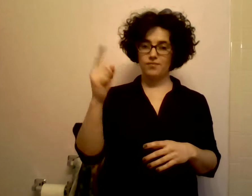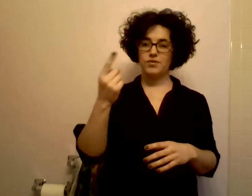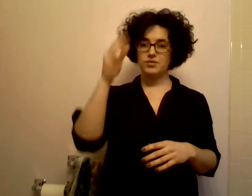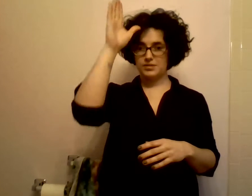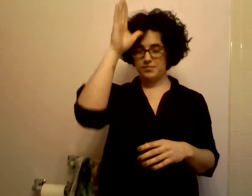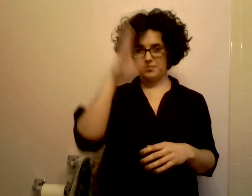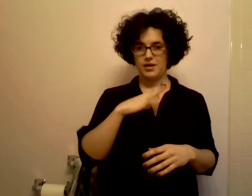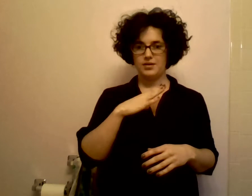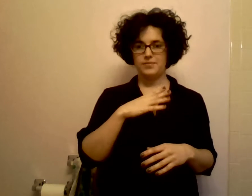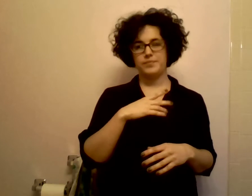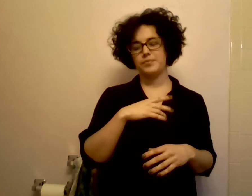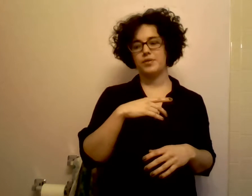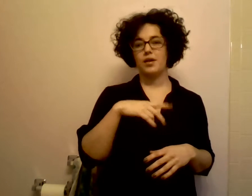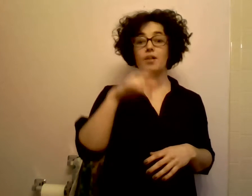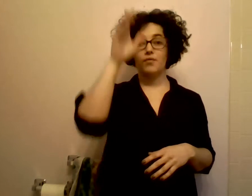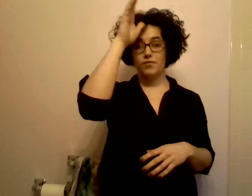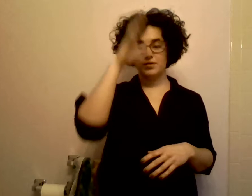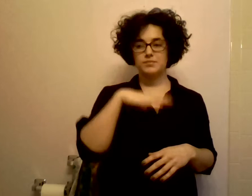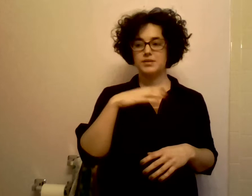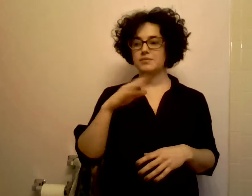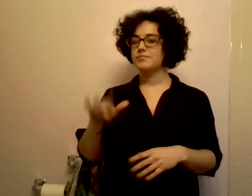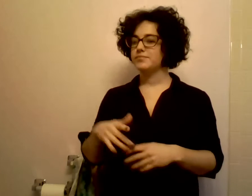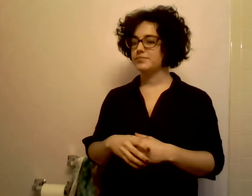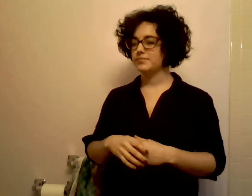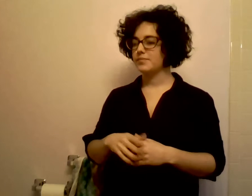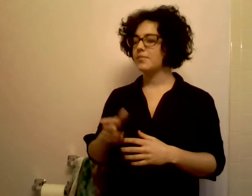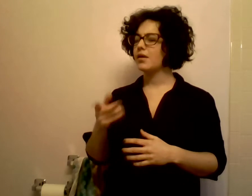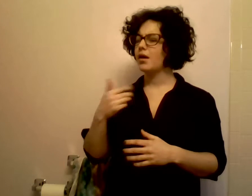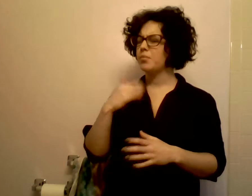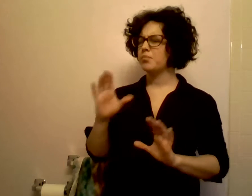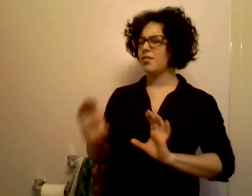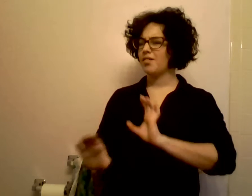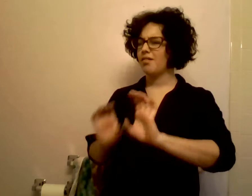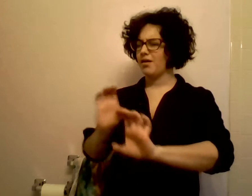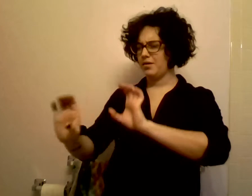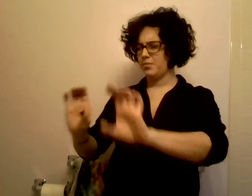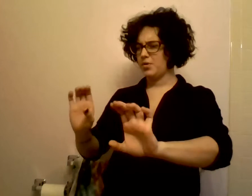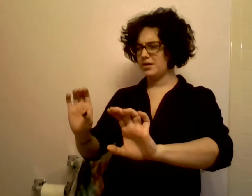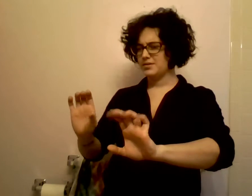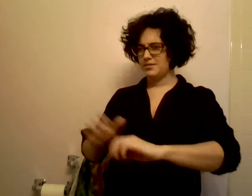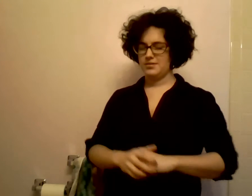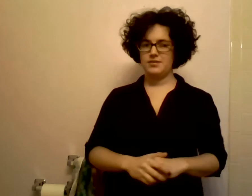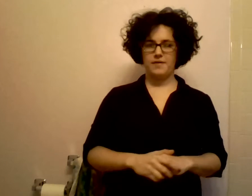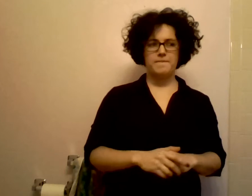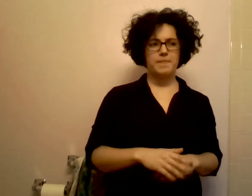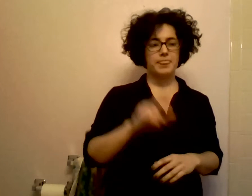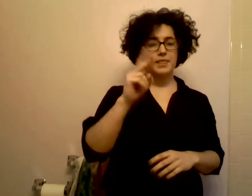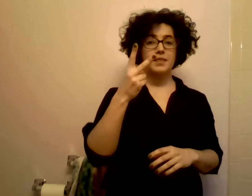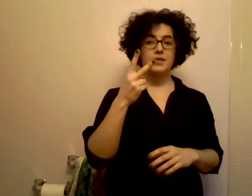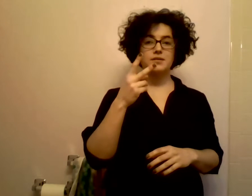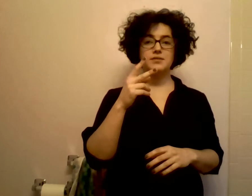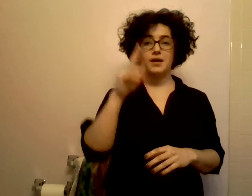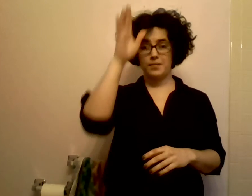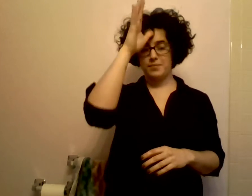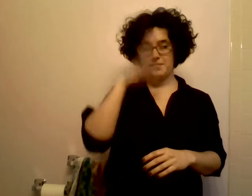laying bricks." The little boy approached the second brick mason and asked him, "What are you doing?" The second